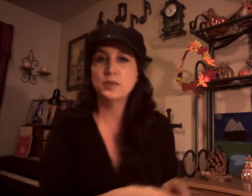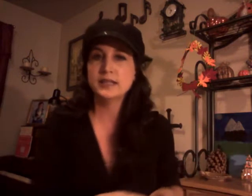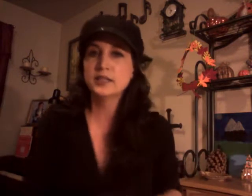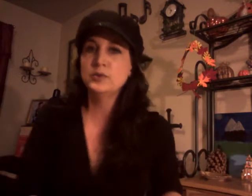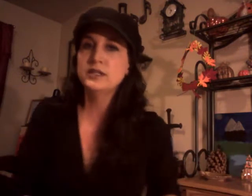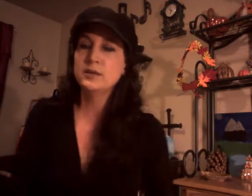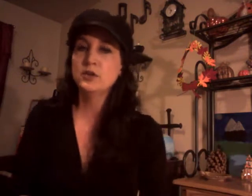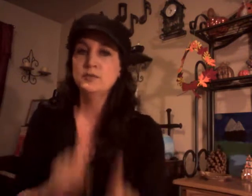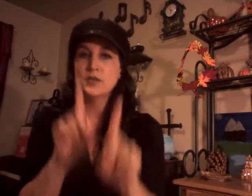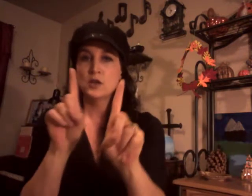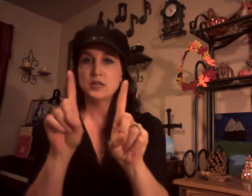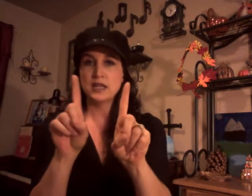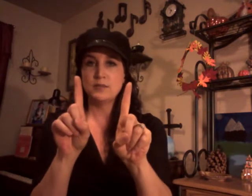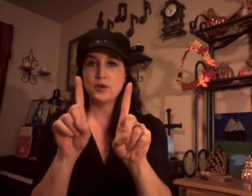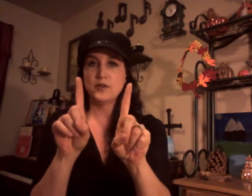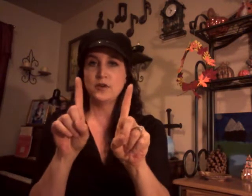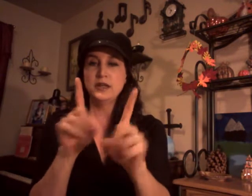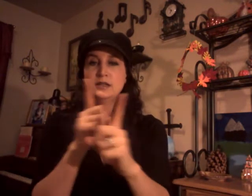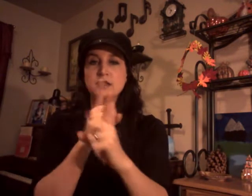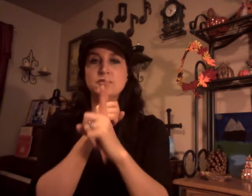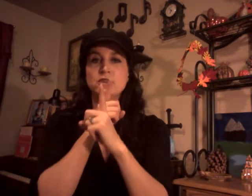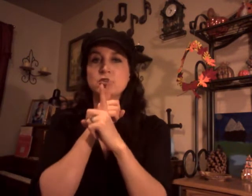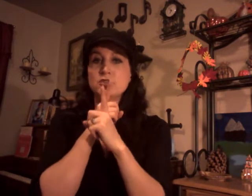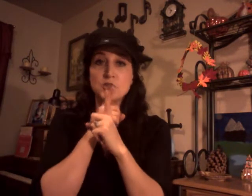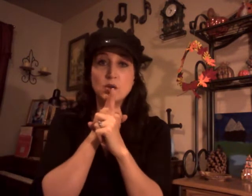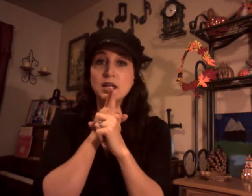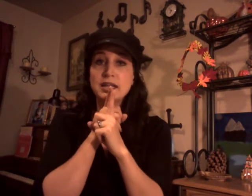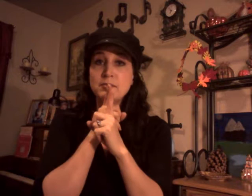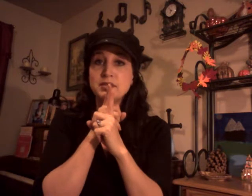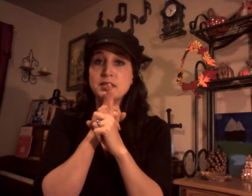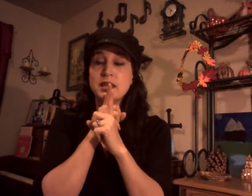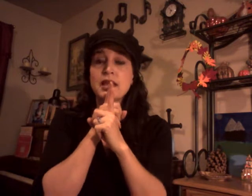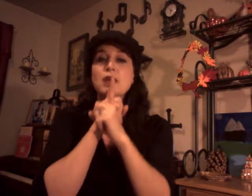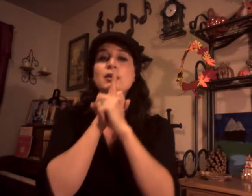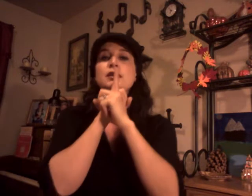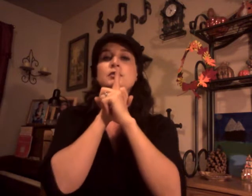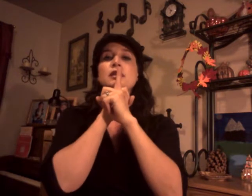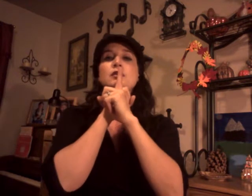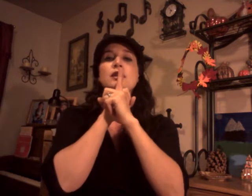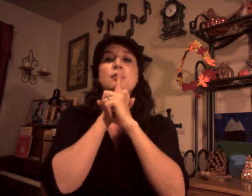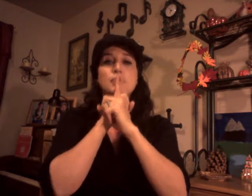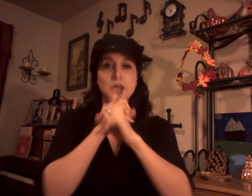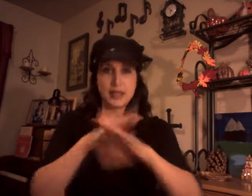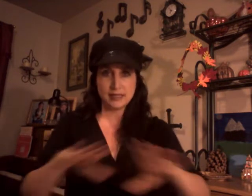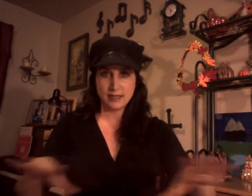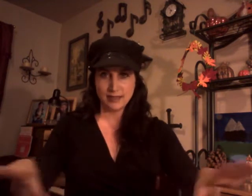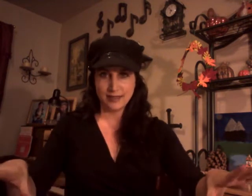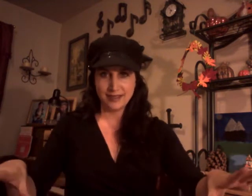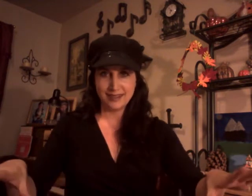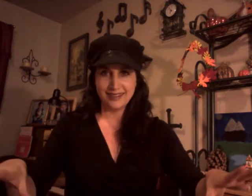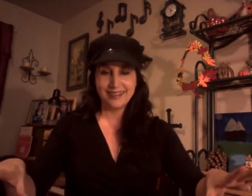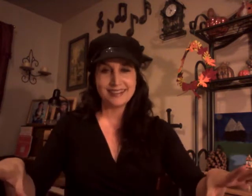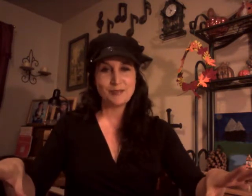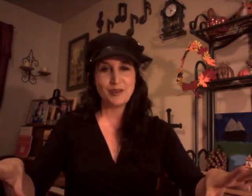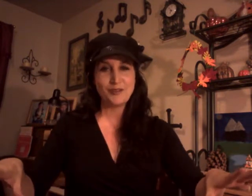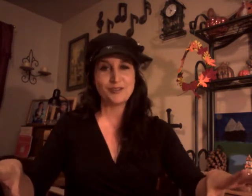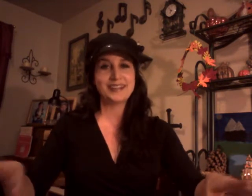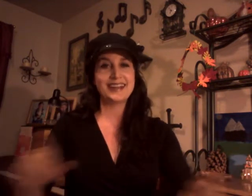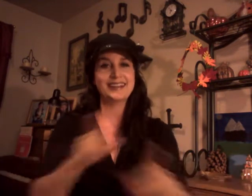Blessed Redeemer. We're taking both of our index fingers to our lips, and we come down. Blessed. It's a beautiful sign. I